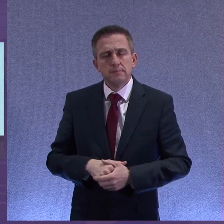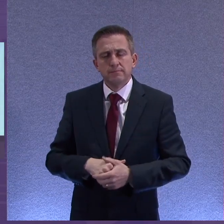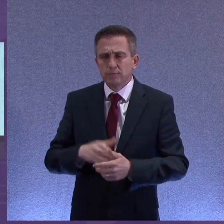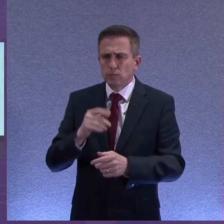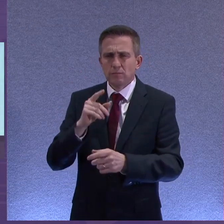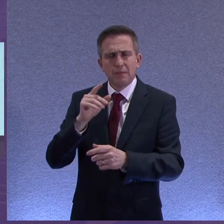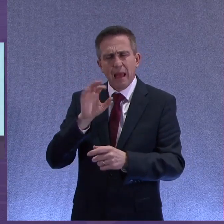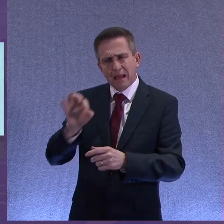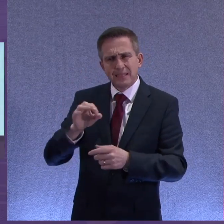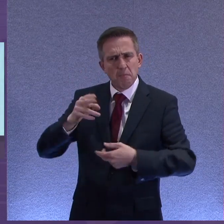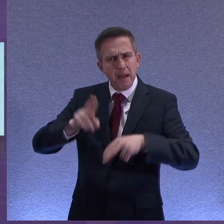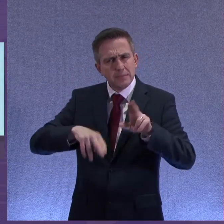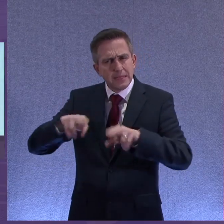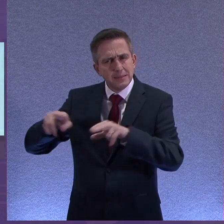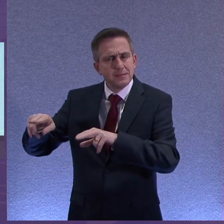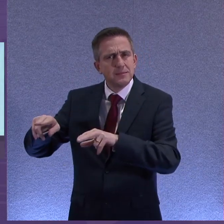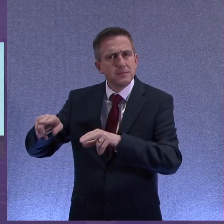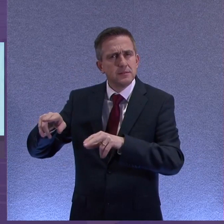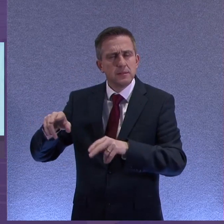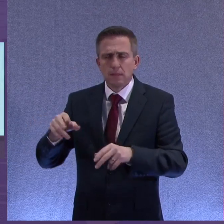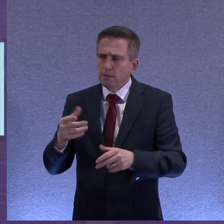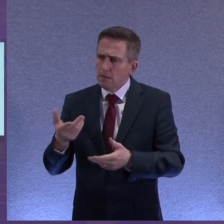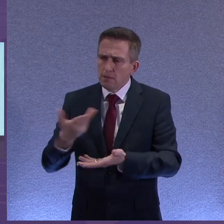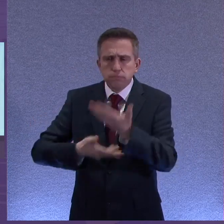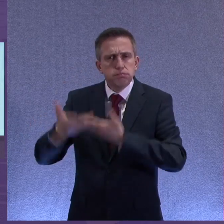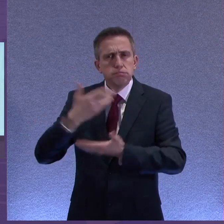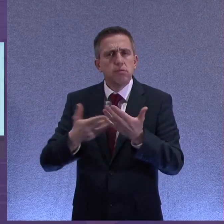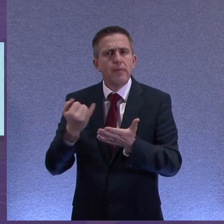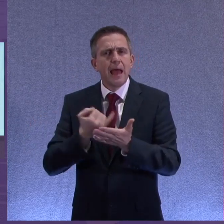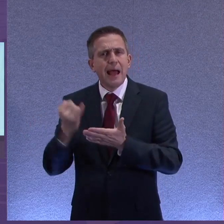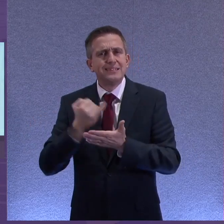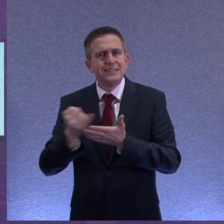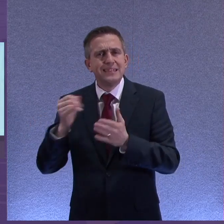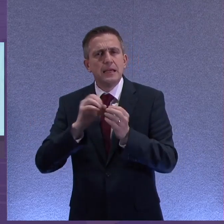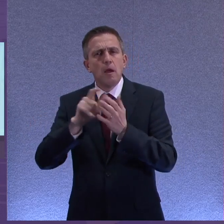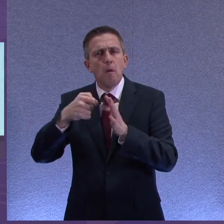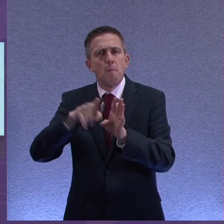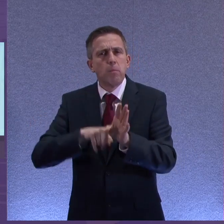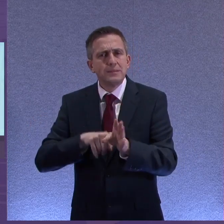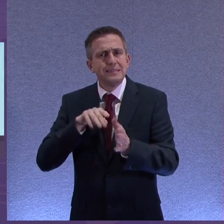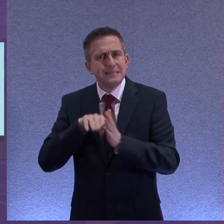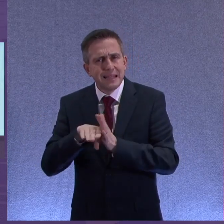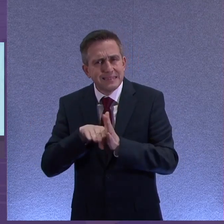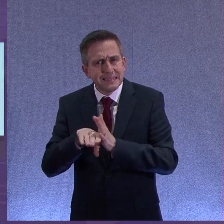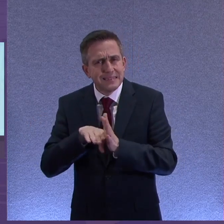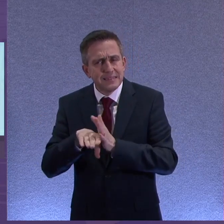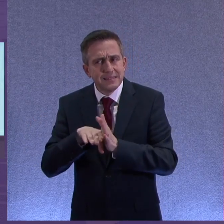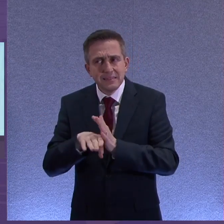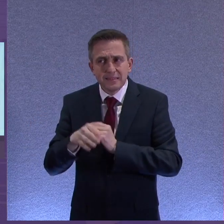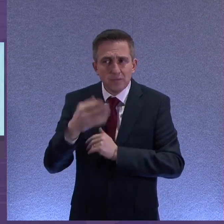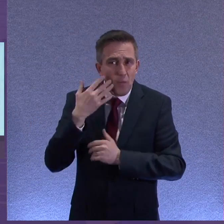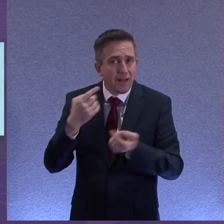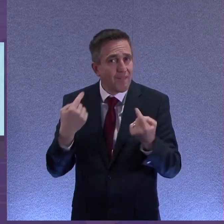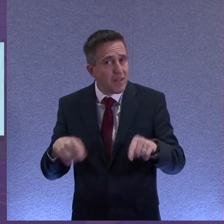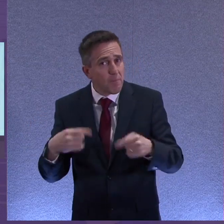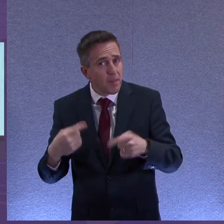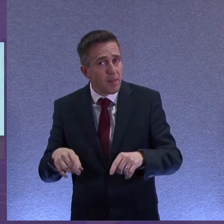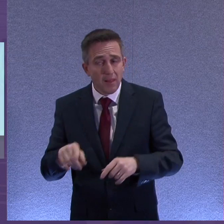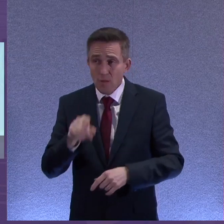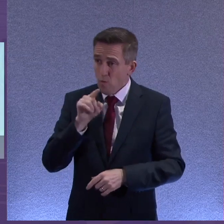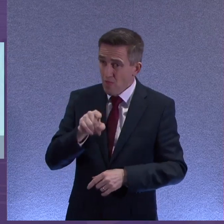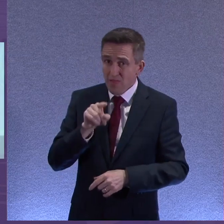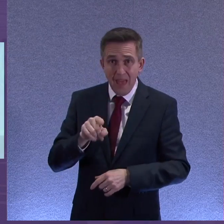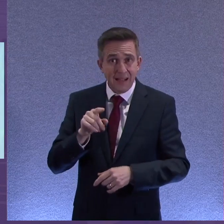there's an update on the antibody tests that were previously talked about, when they may be available. And does she feel that this could be a crucial test